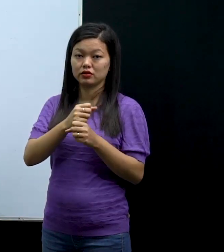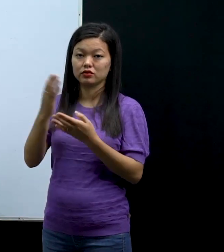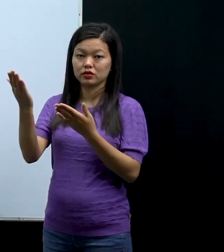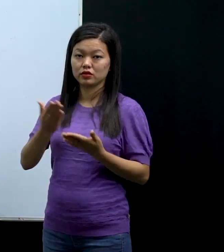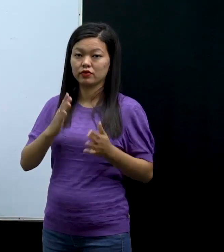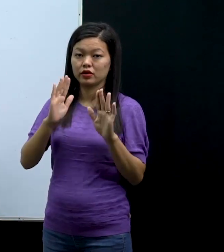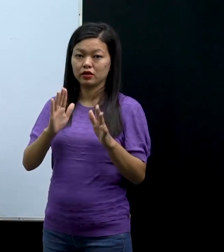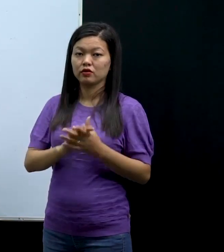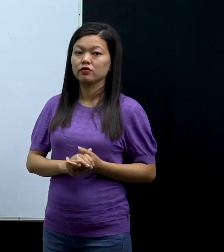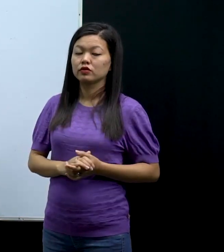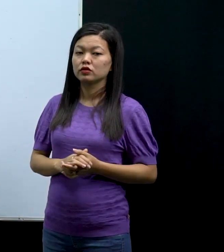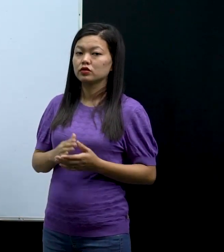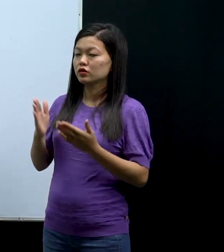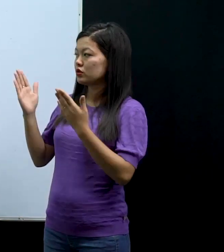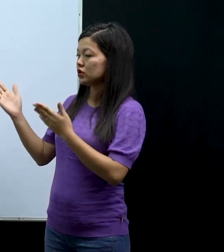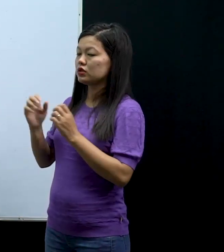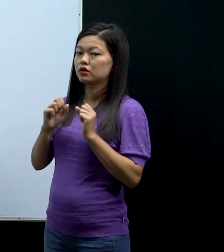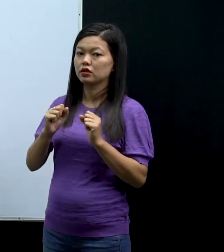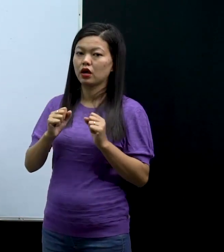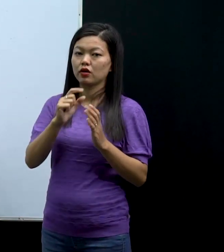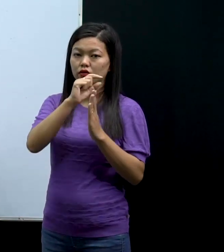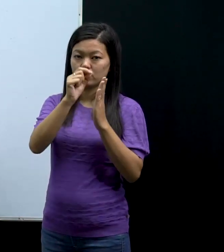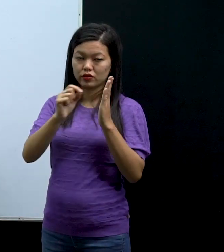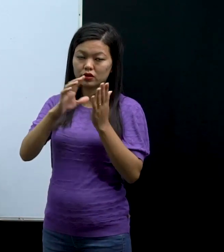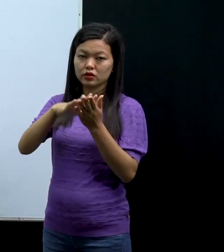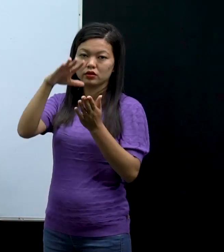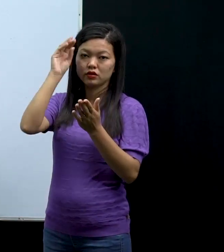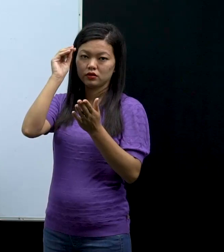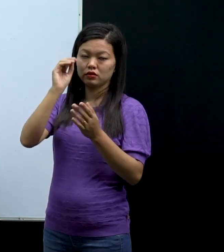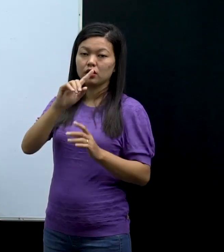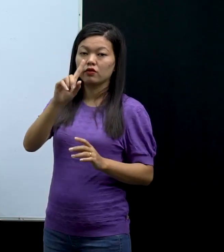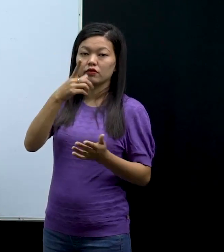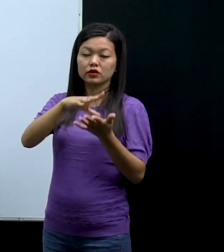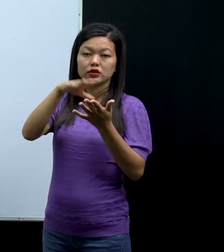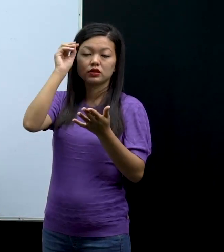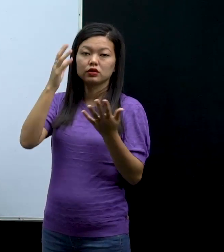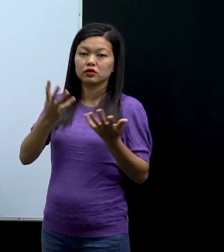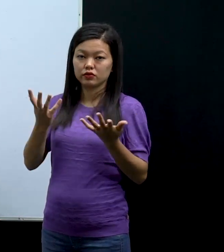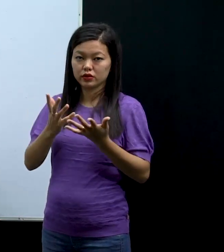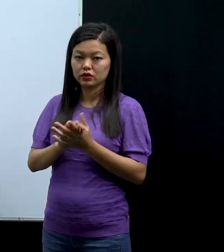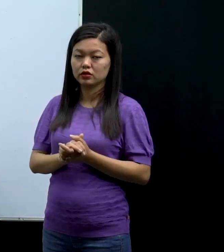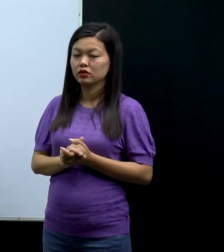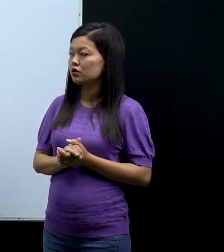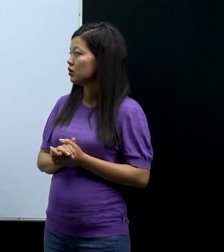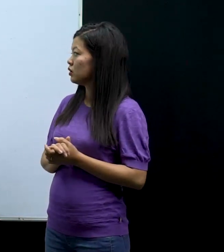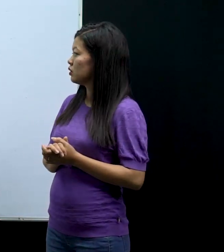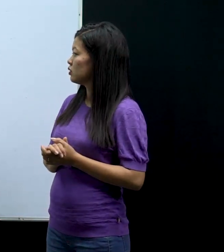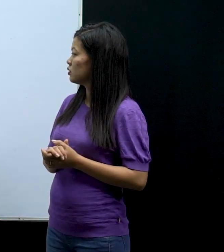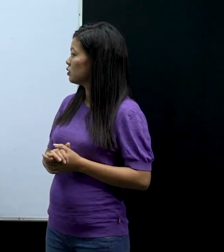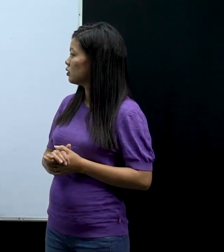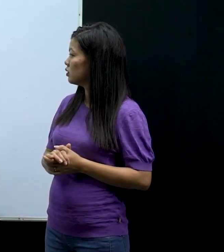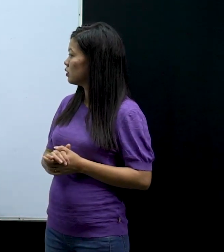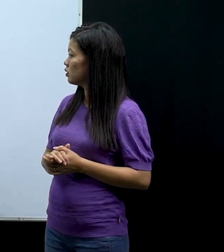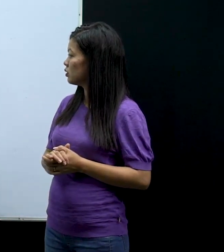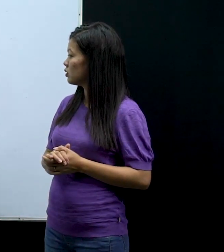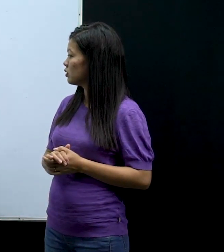invitation. Okay, the first thing that you have to write is receiver's name and address. In the earlier topic, it was only